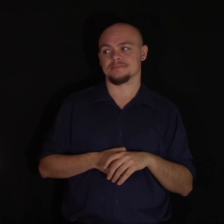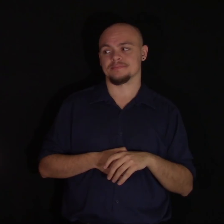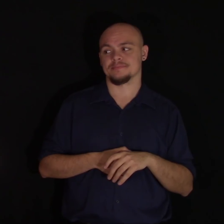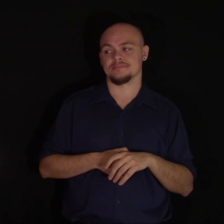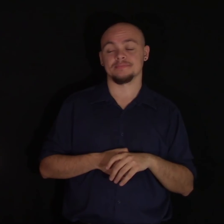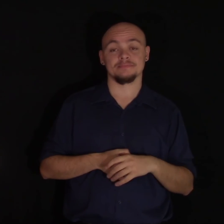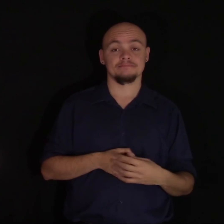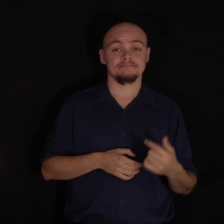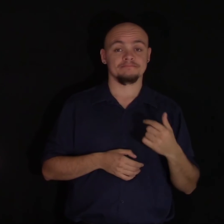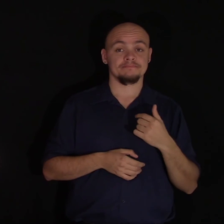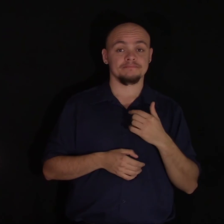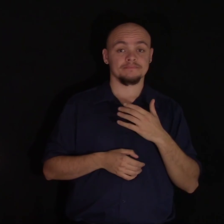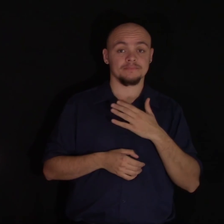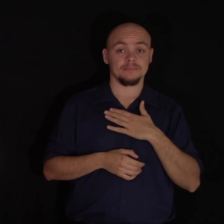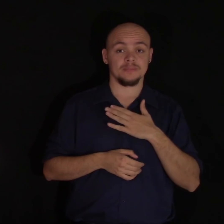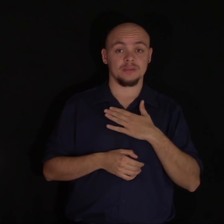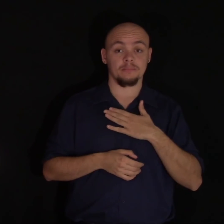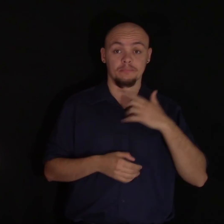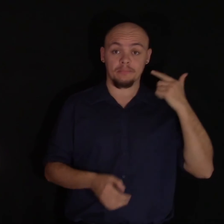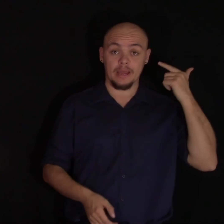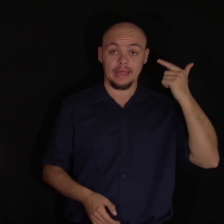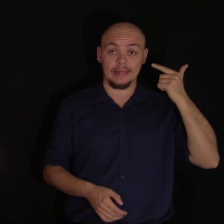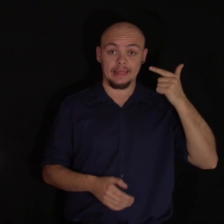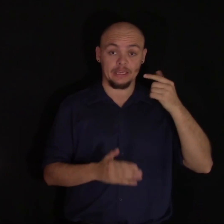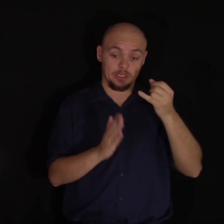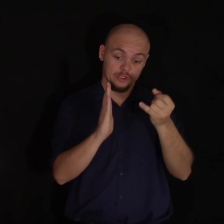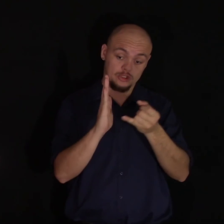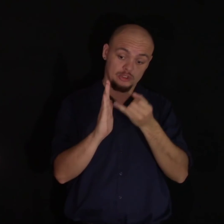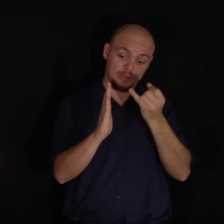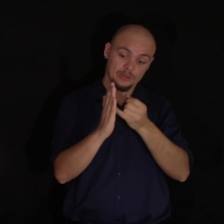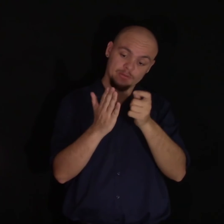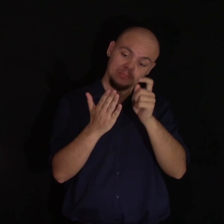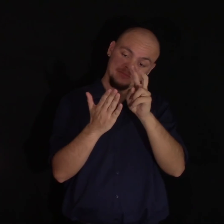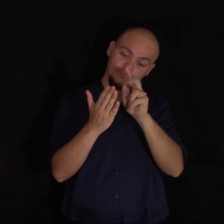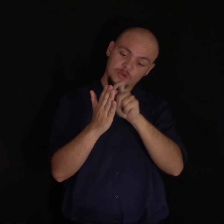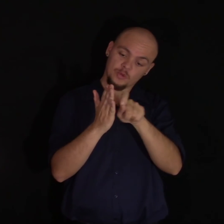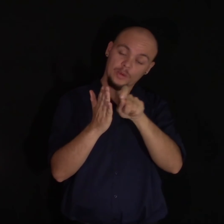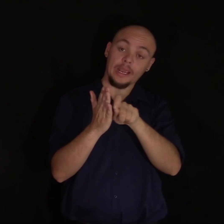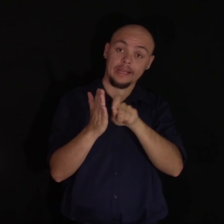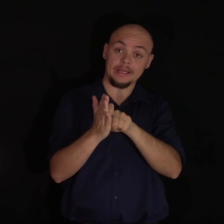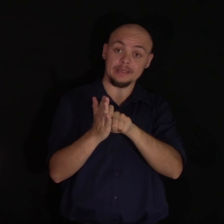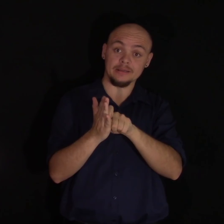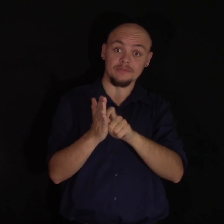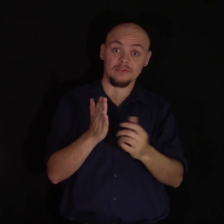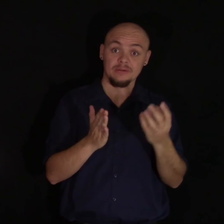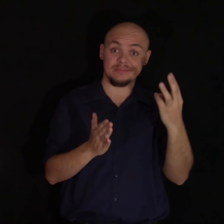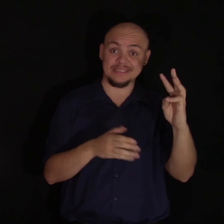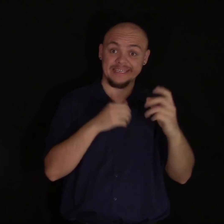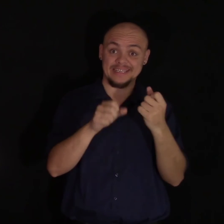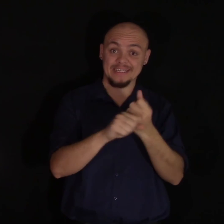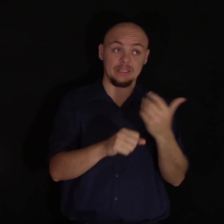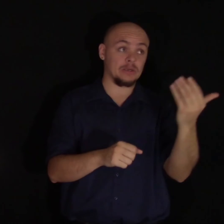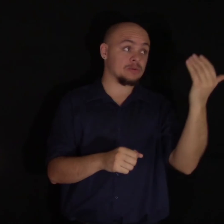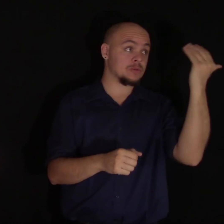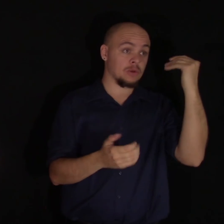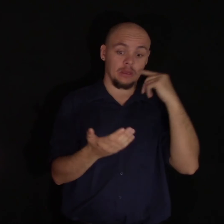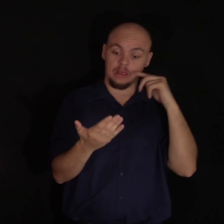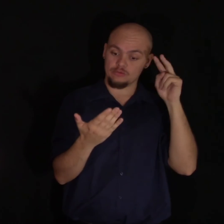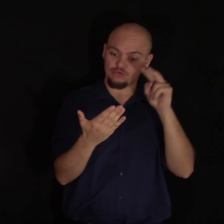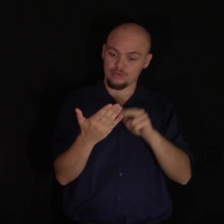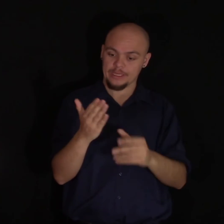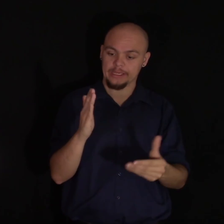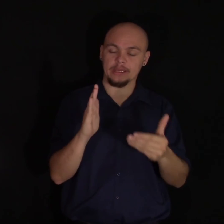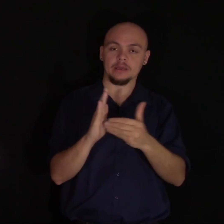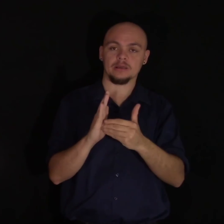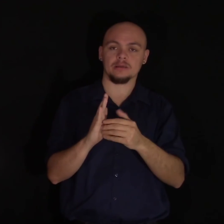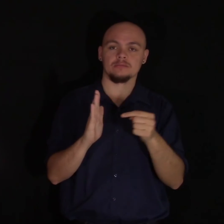When I was looking through my London journal and scrapbook from my London semester abroad 16 years ago, I came